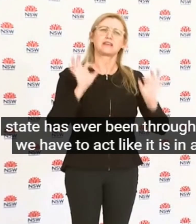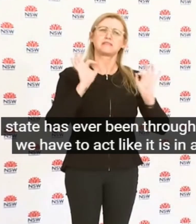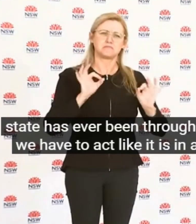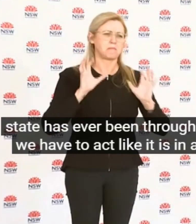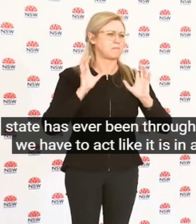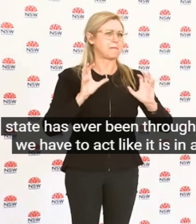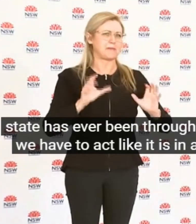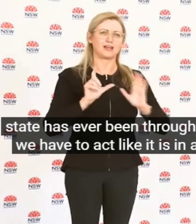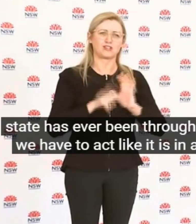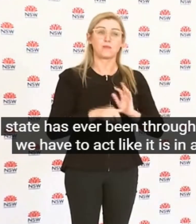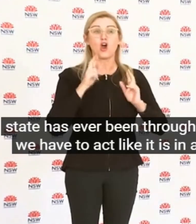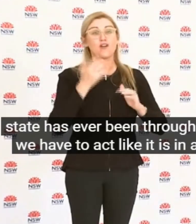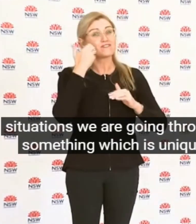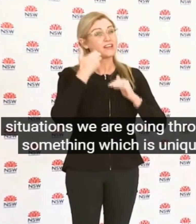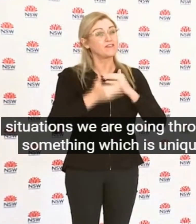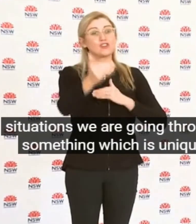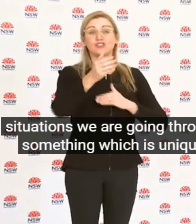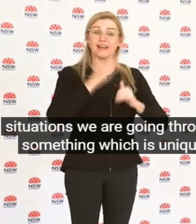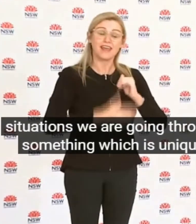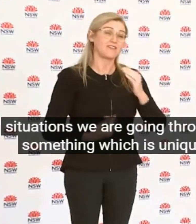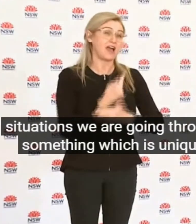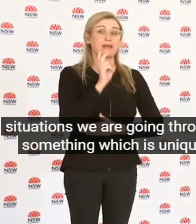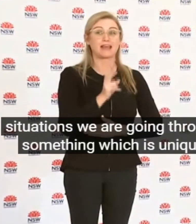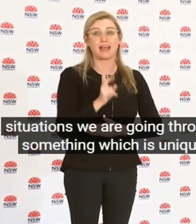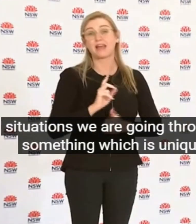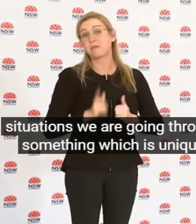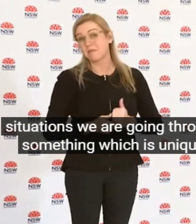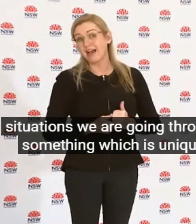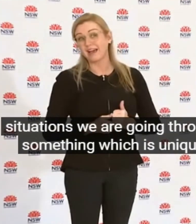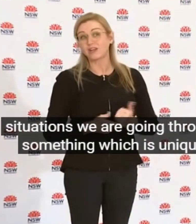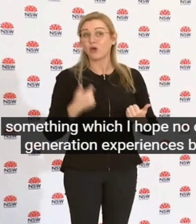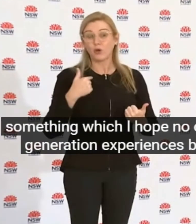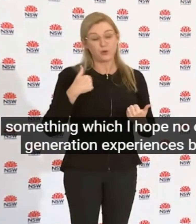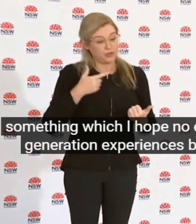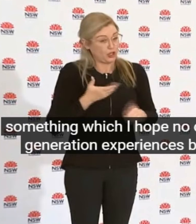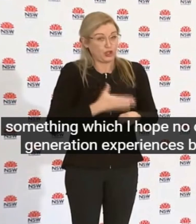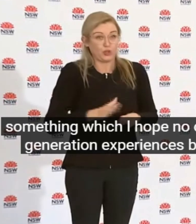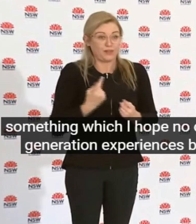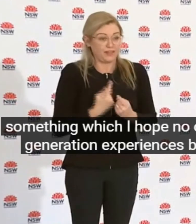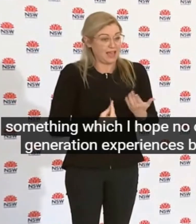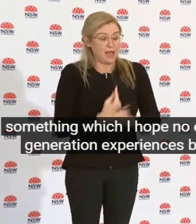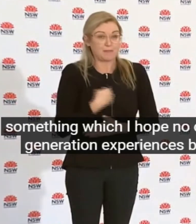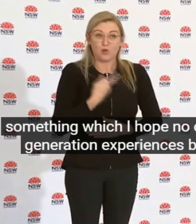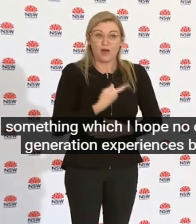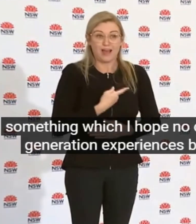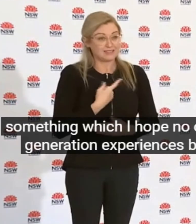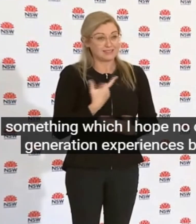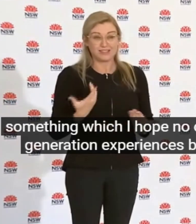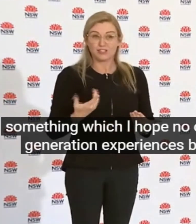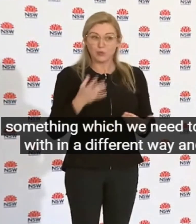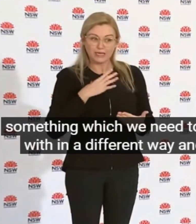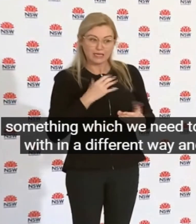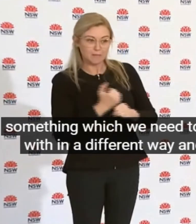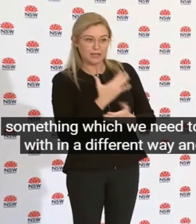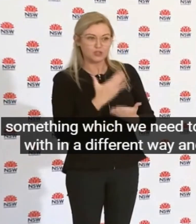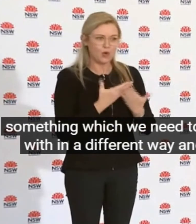no other generation experiences, but something which we need to deal with in a different way. And please know that if there are any gaps, we're filling them. We're actually doing a lot